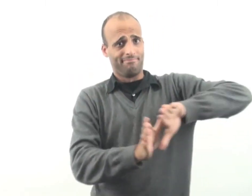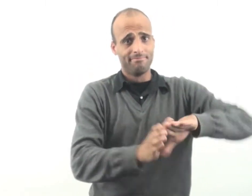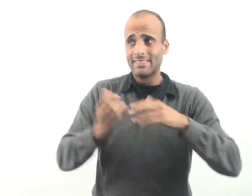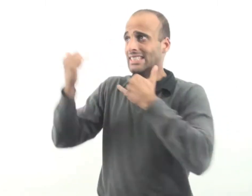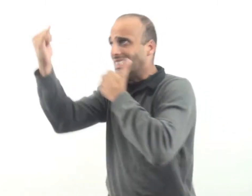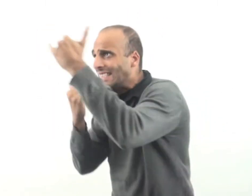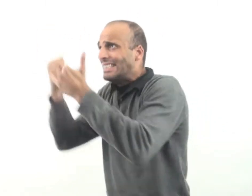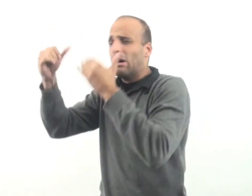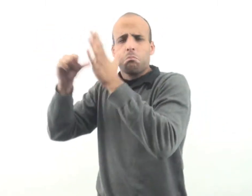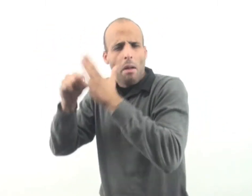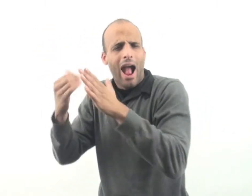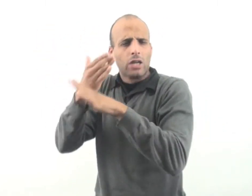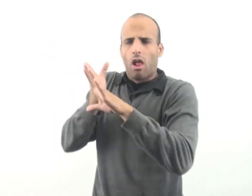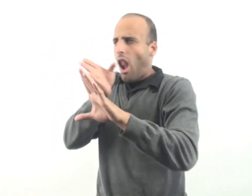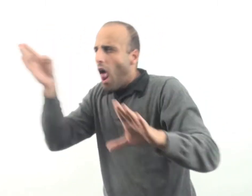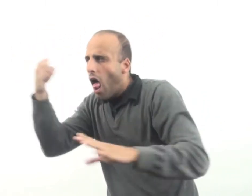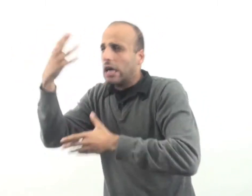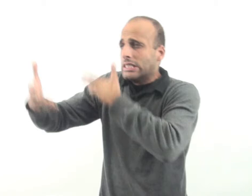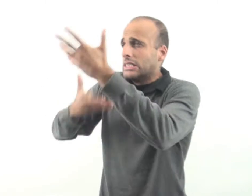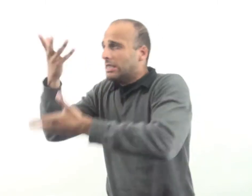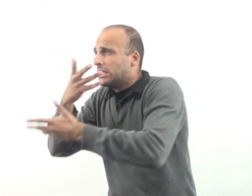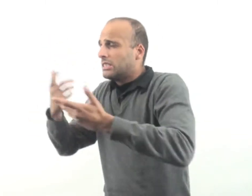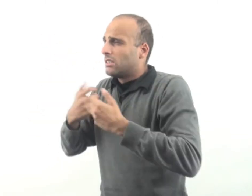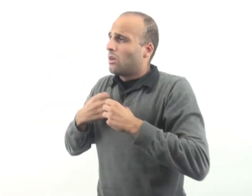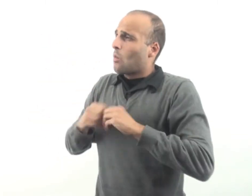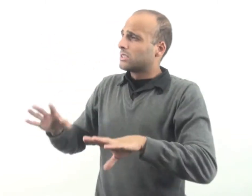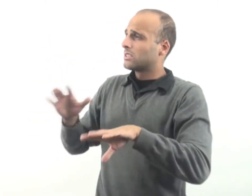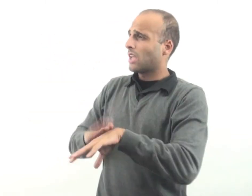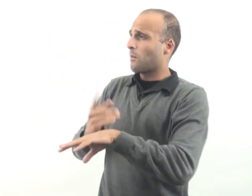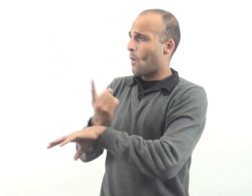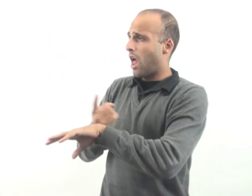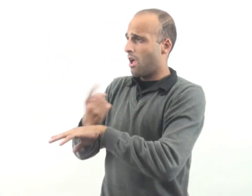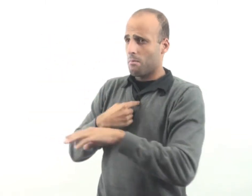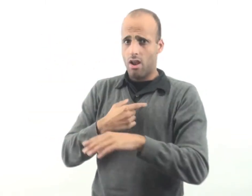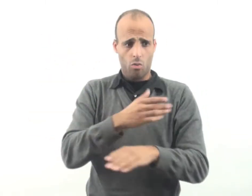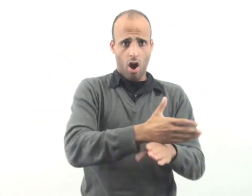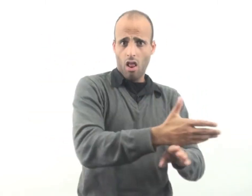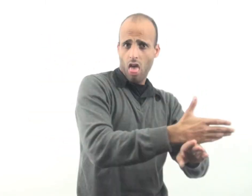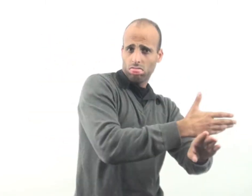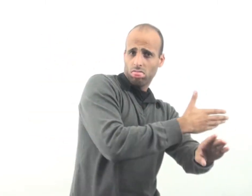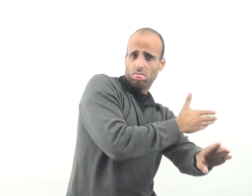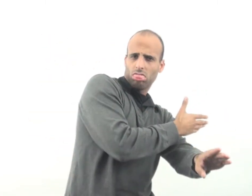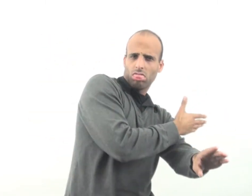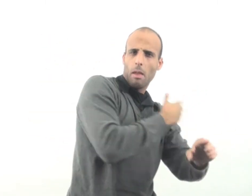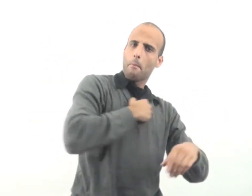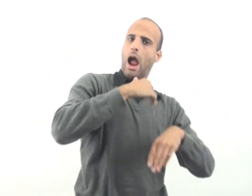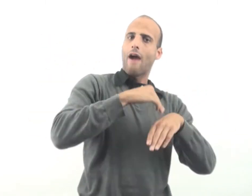The work needs to be put to one side, ringing access to work, problems getting through to the right people, wasted an hour. Meanwhile, my work's backing